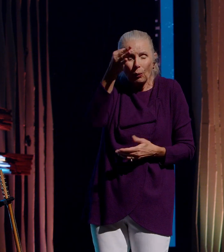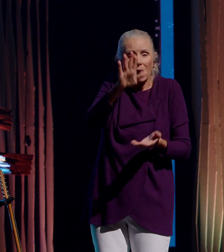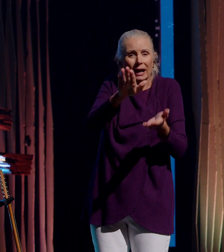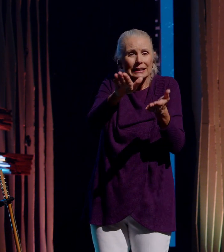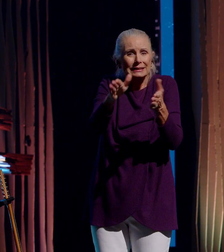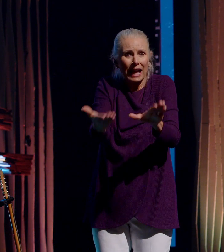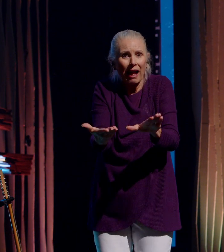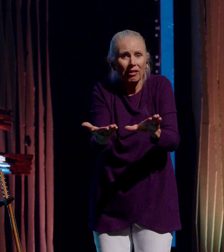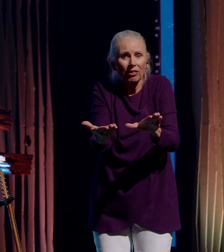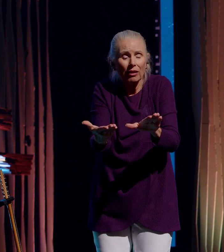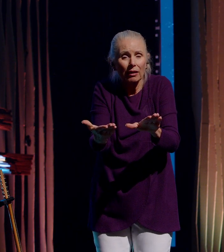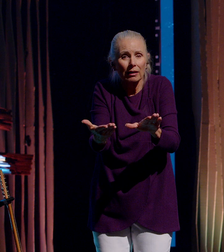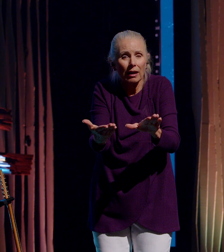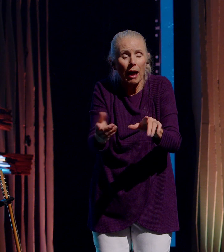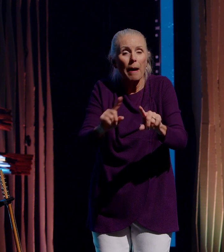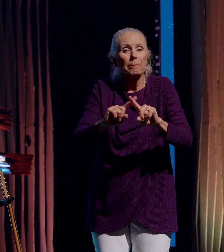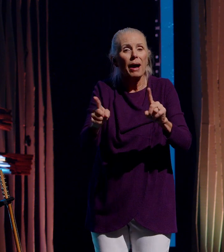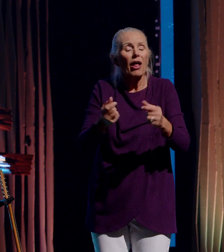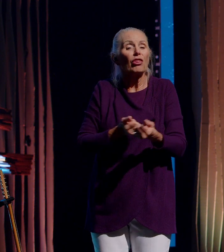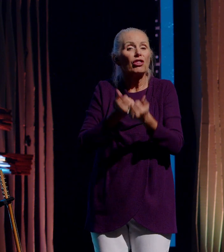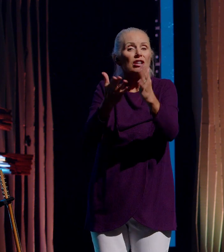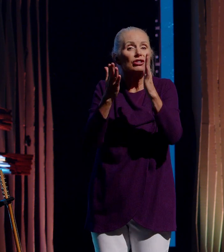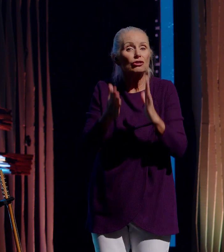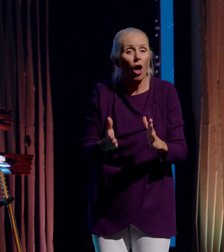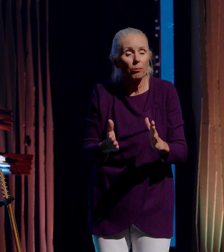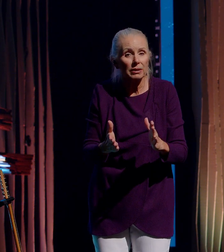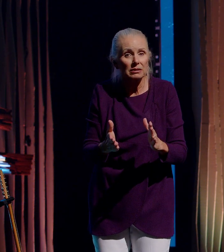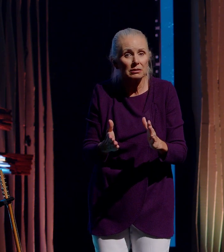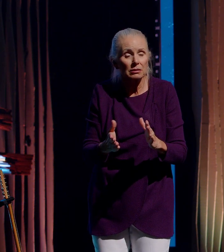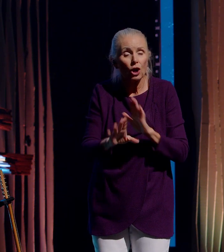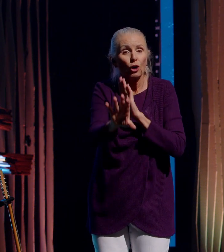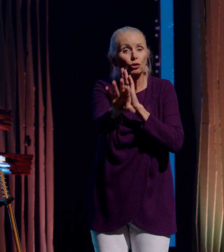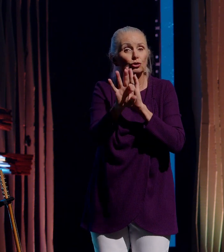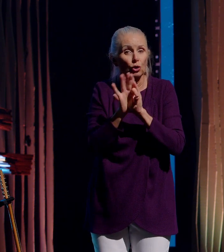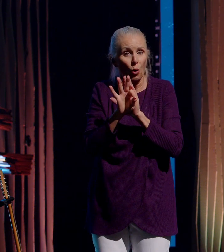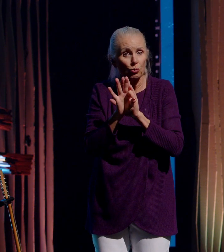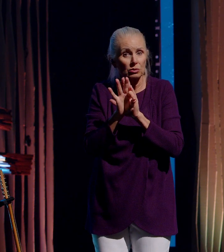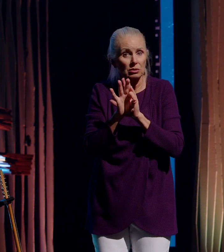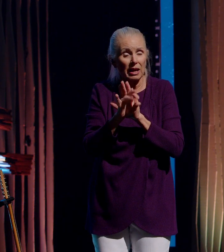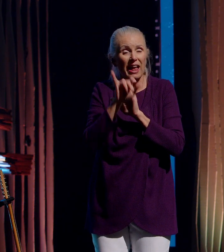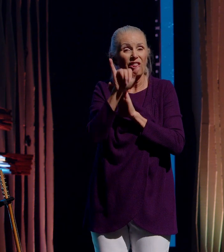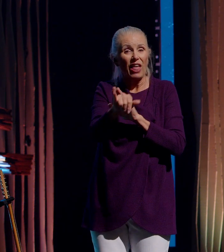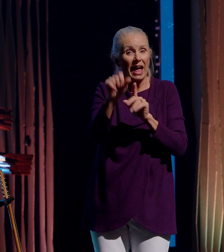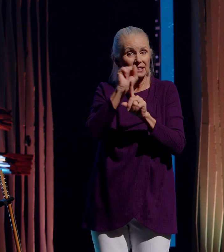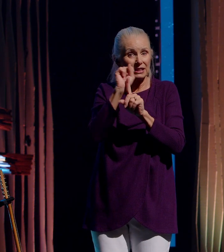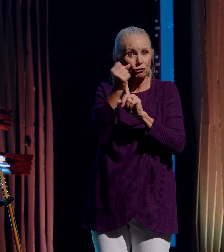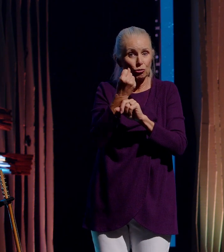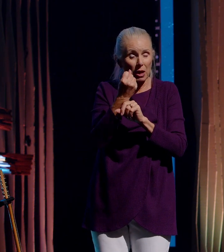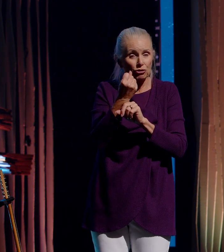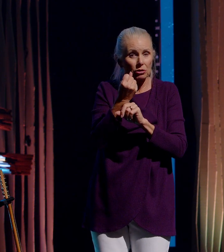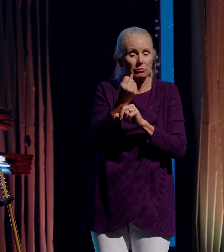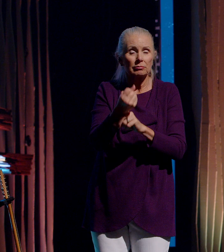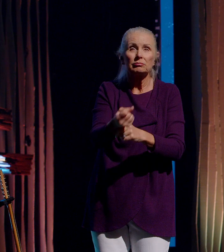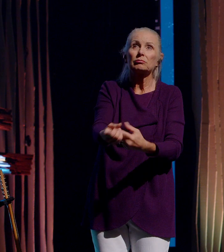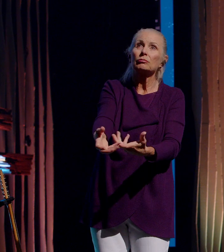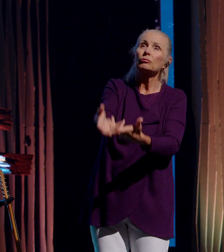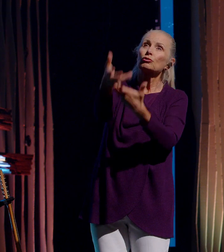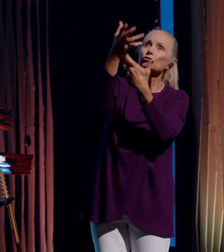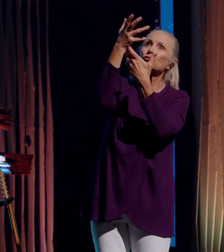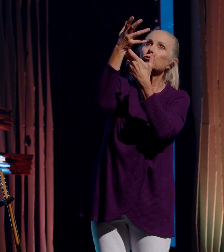away from the Lord. But the psalmist chose in this hard situation to do as he ought in verse 10, which was to trust in the